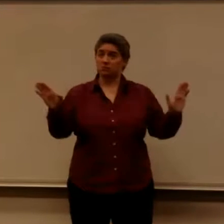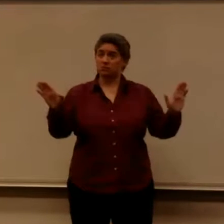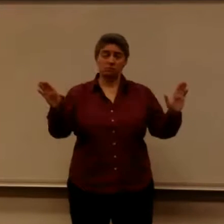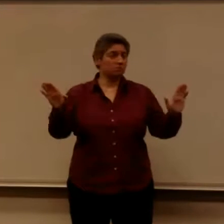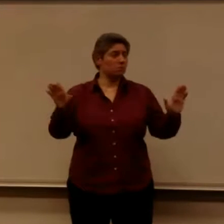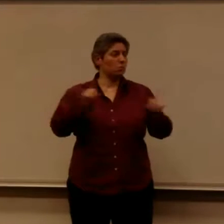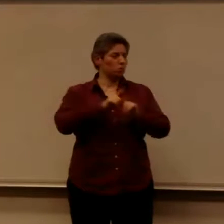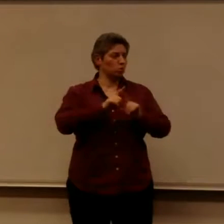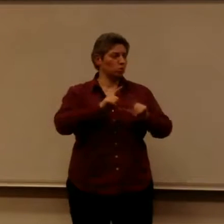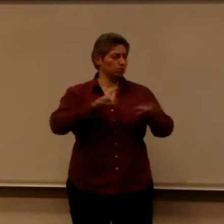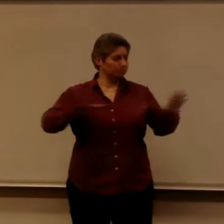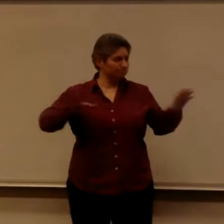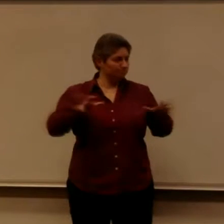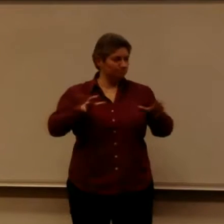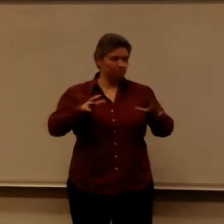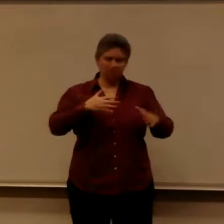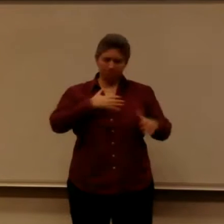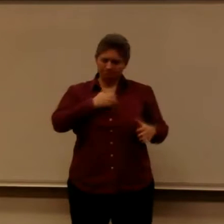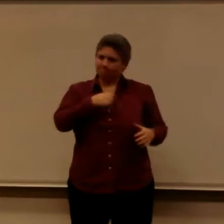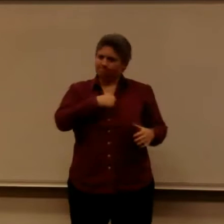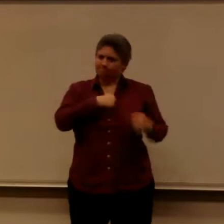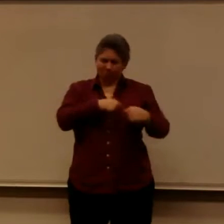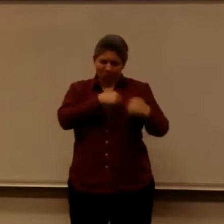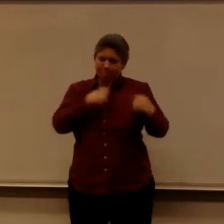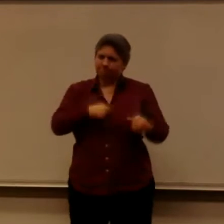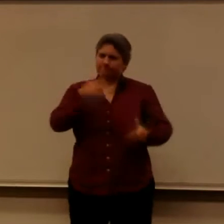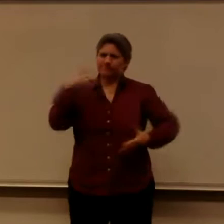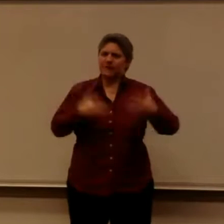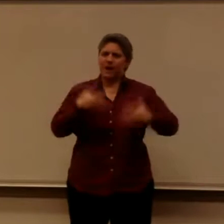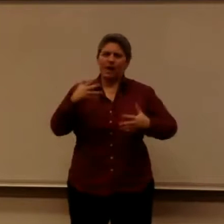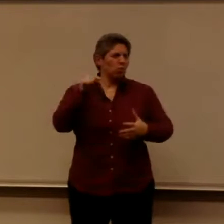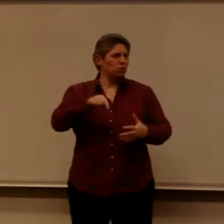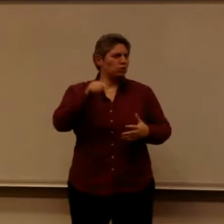stay focused on that, is that it is the BSL Act.